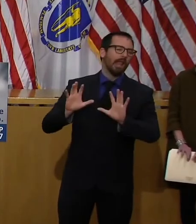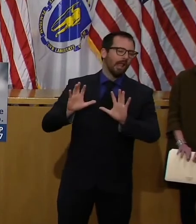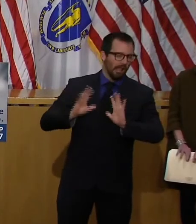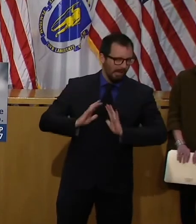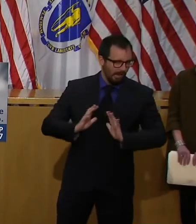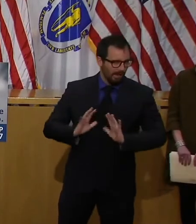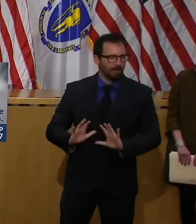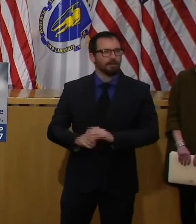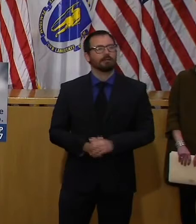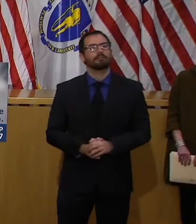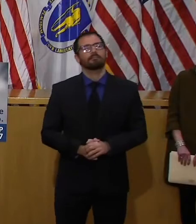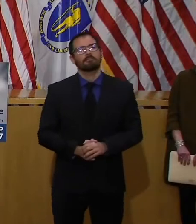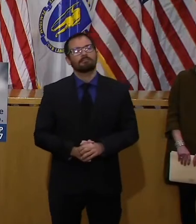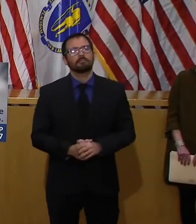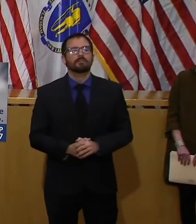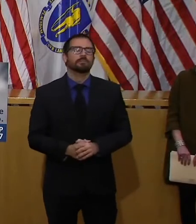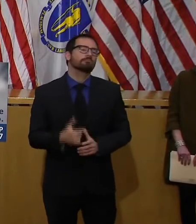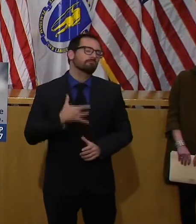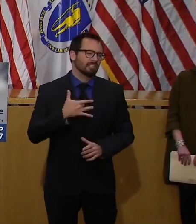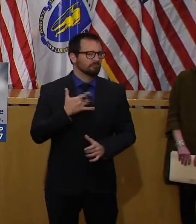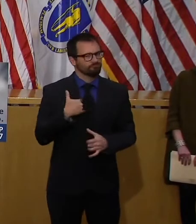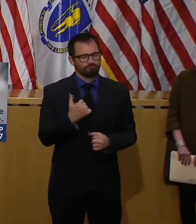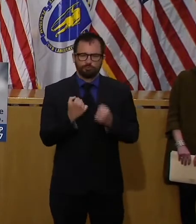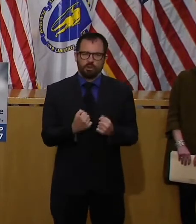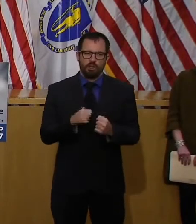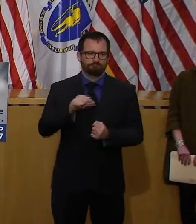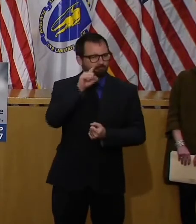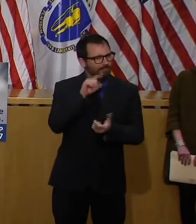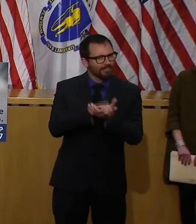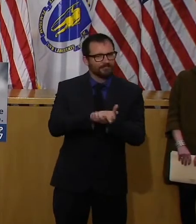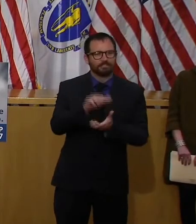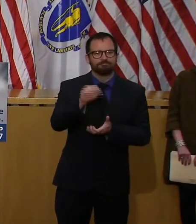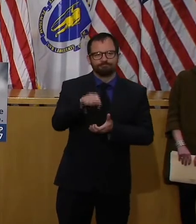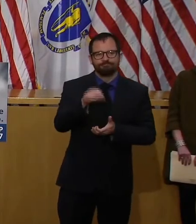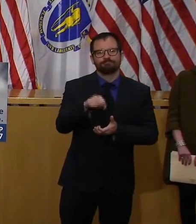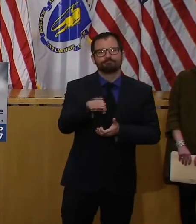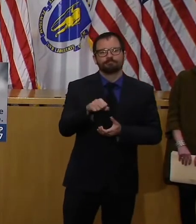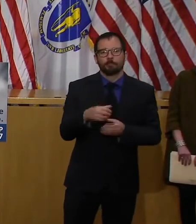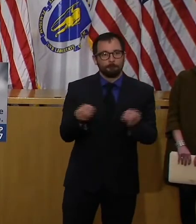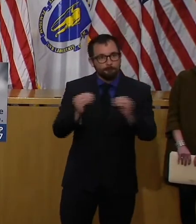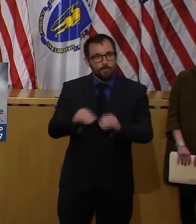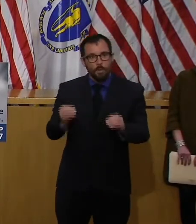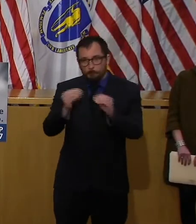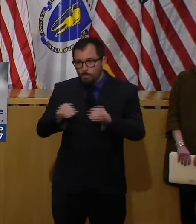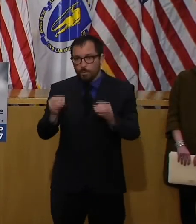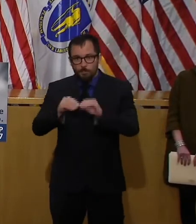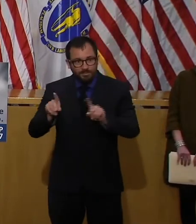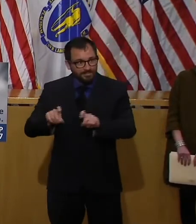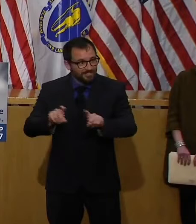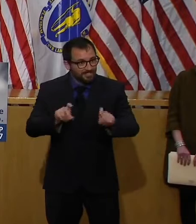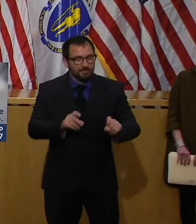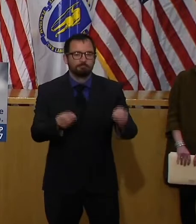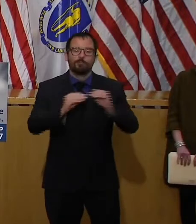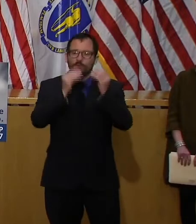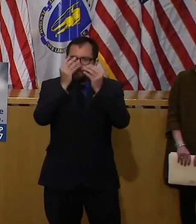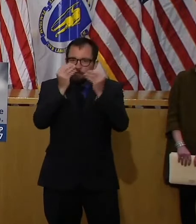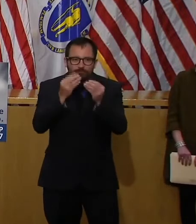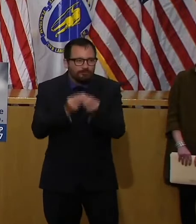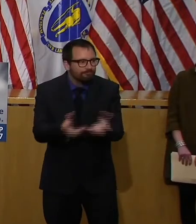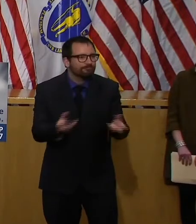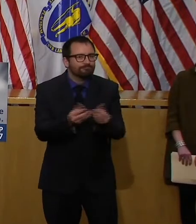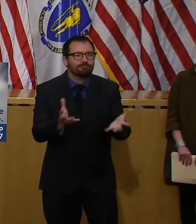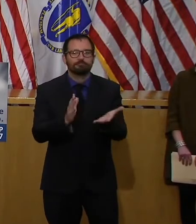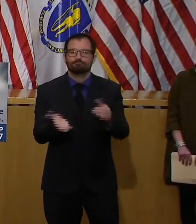know. And that's especially true when you test in places where you're particularly concerned about the